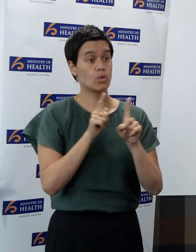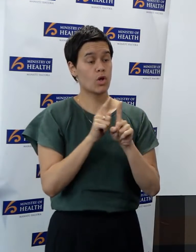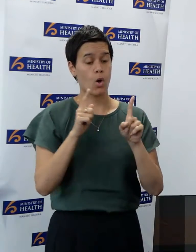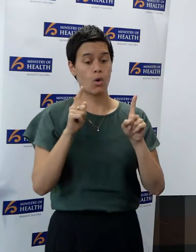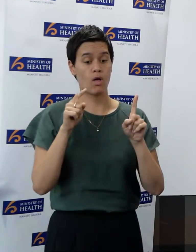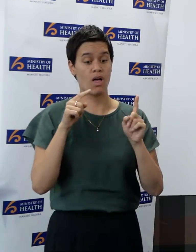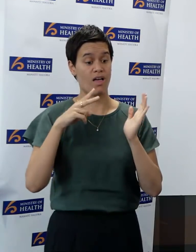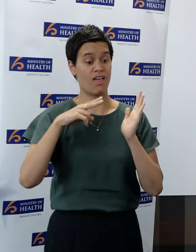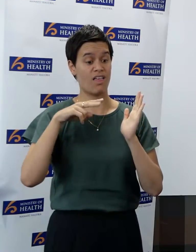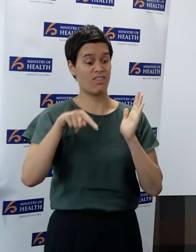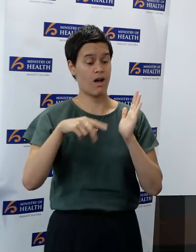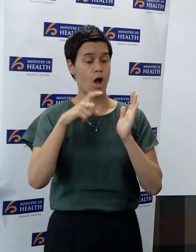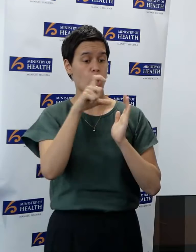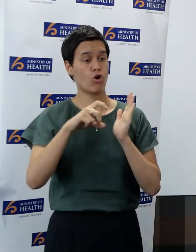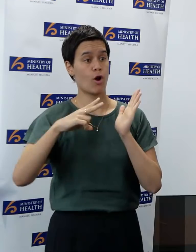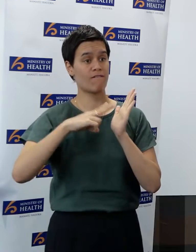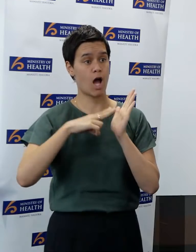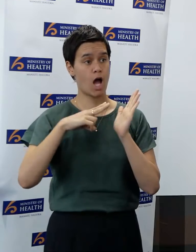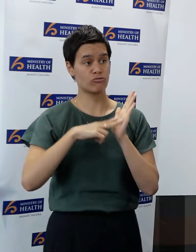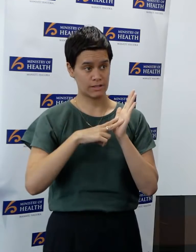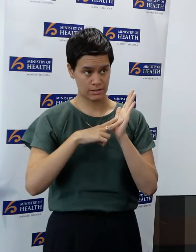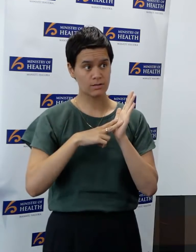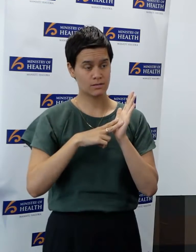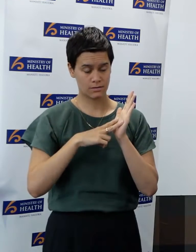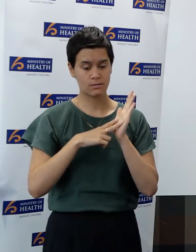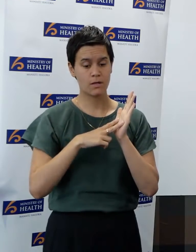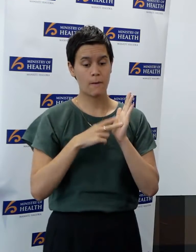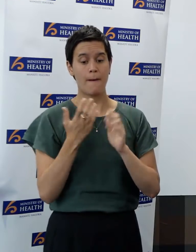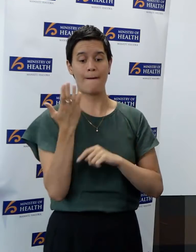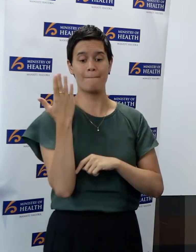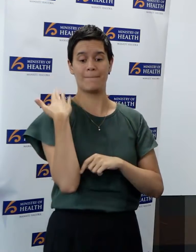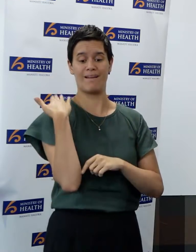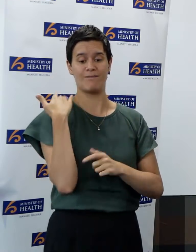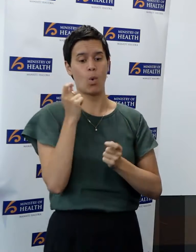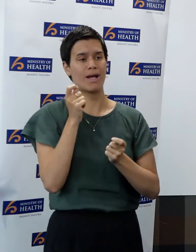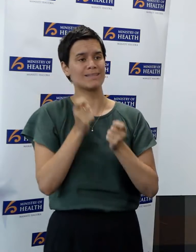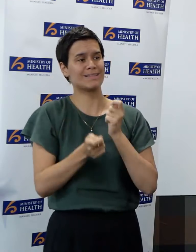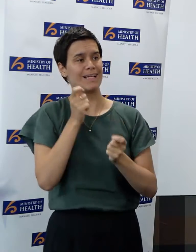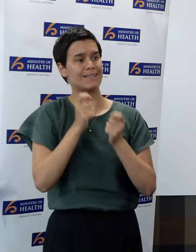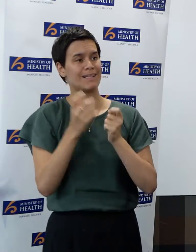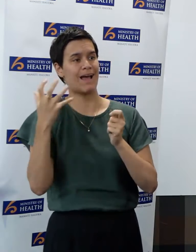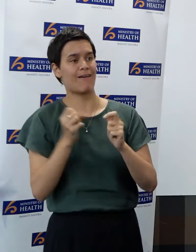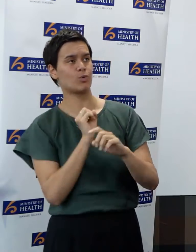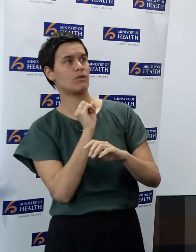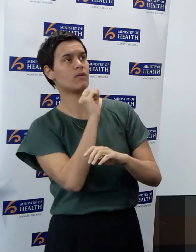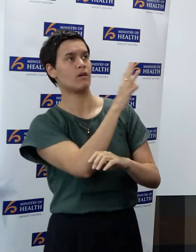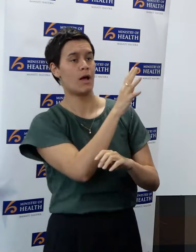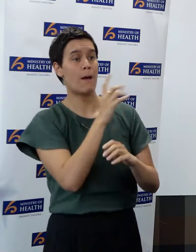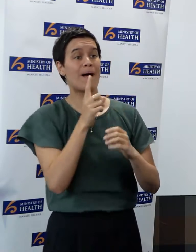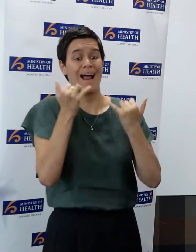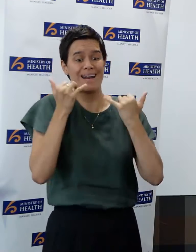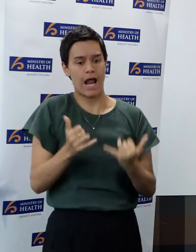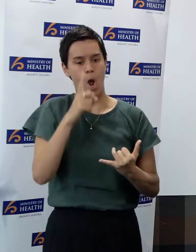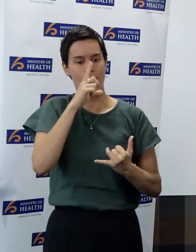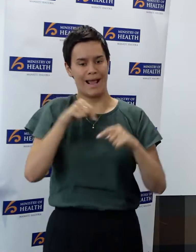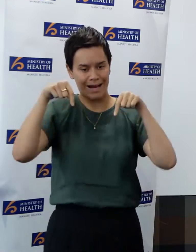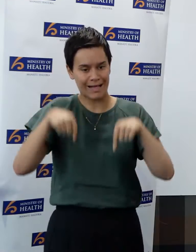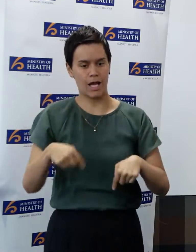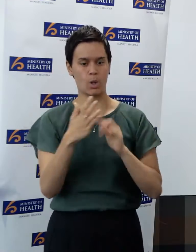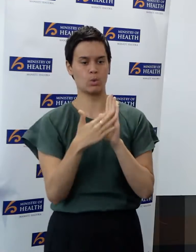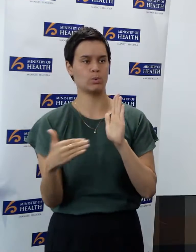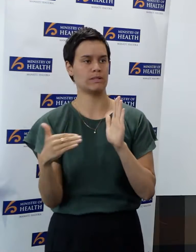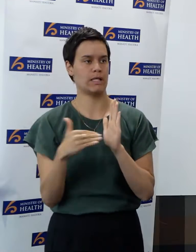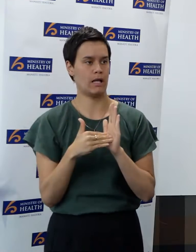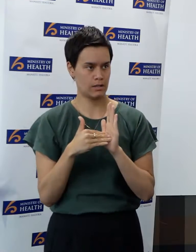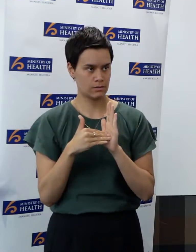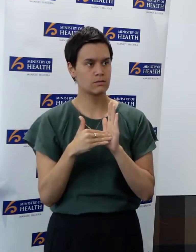virus in New Zealand being done by ESR. So it's great to have that test on shore, and that will slightly improve our times for being able to